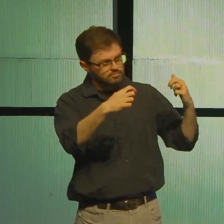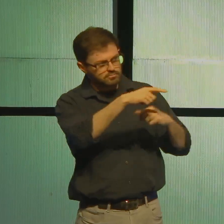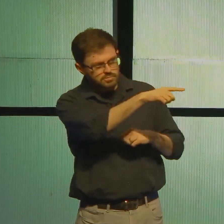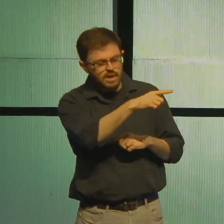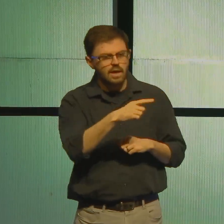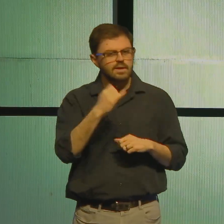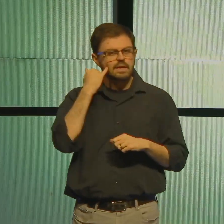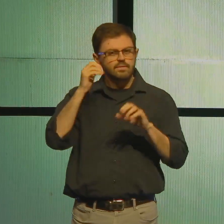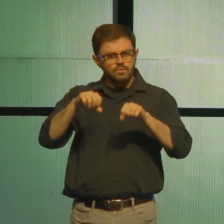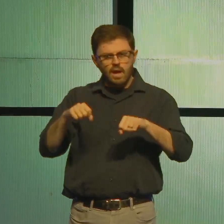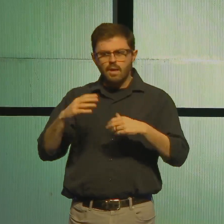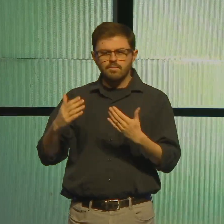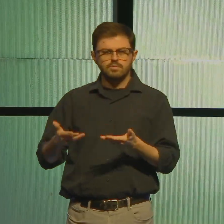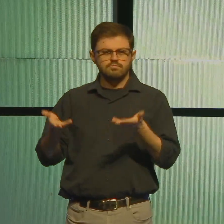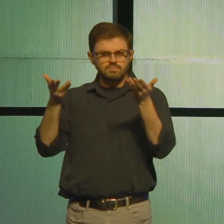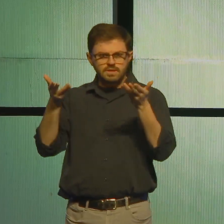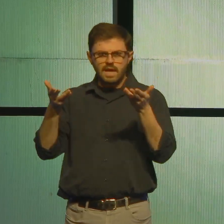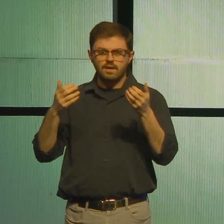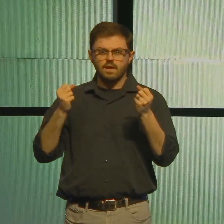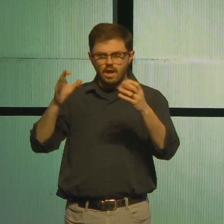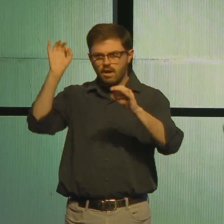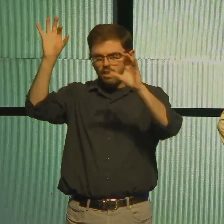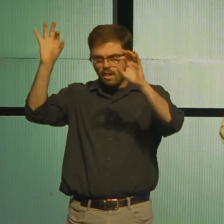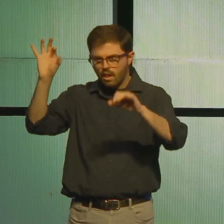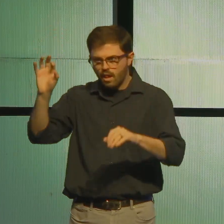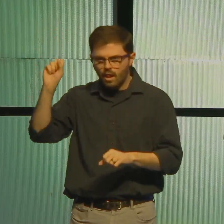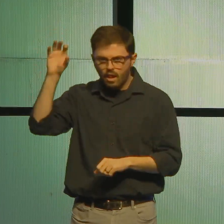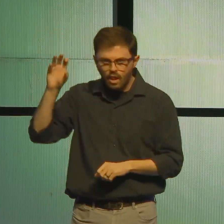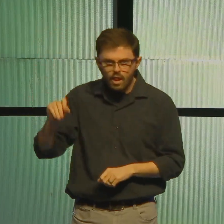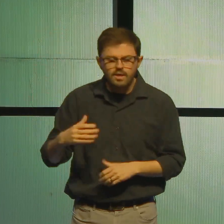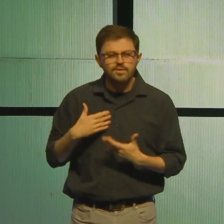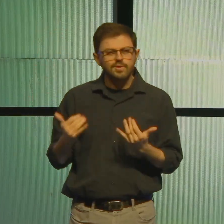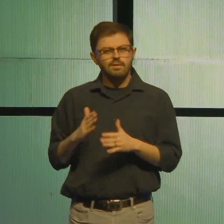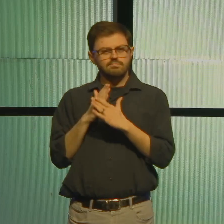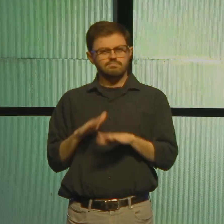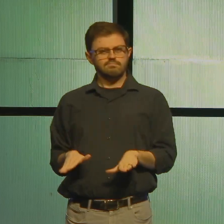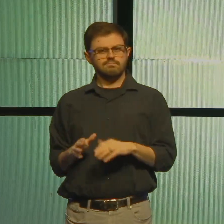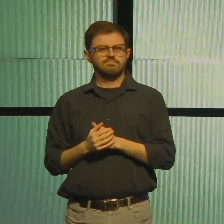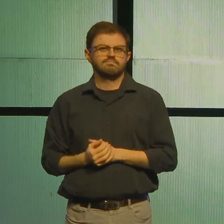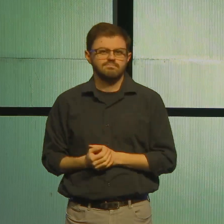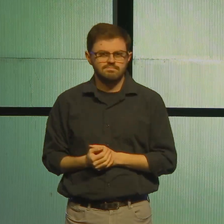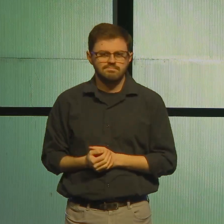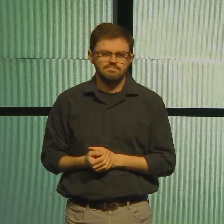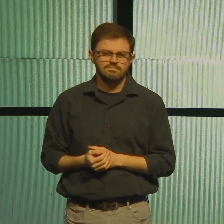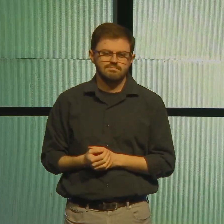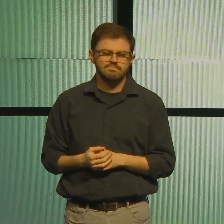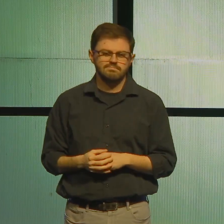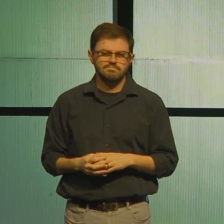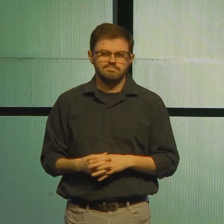You've got a lot of words coming at you today, so let's do some silence.